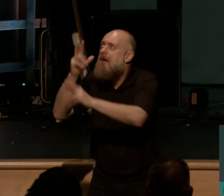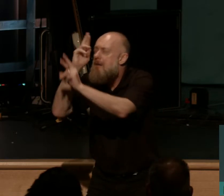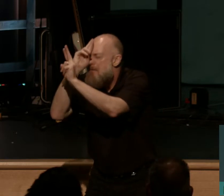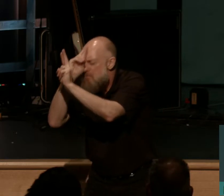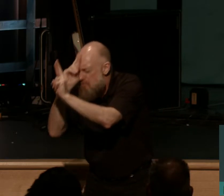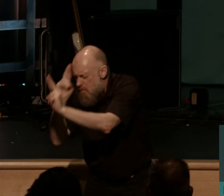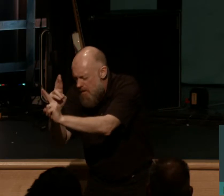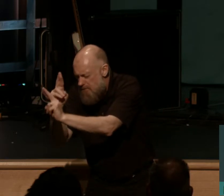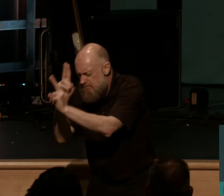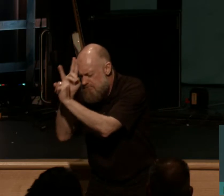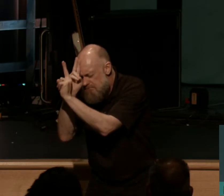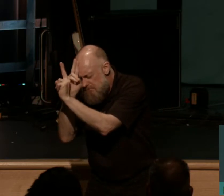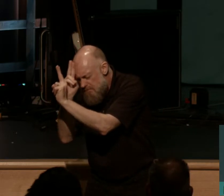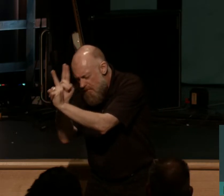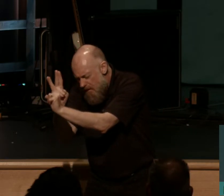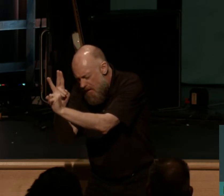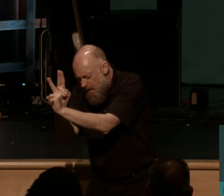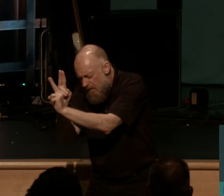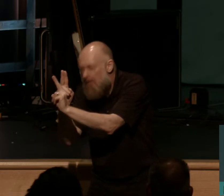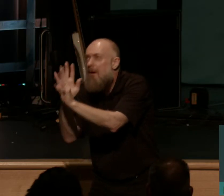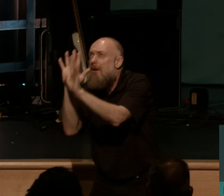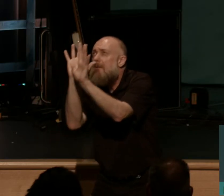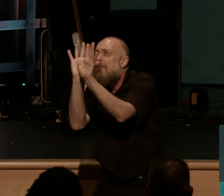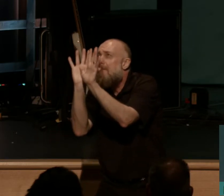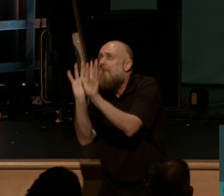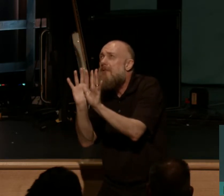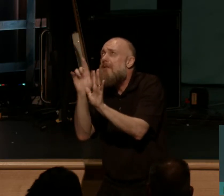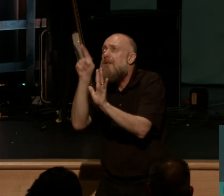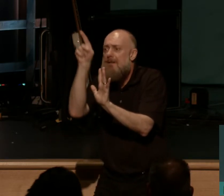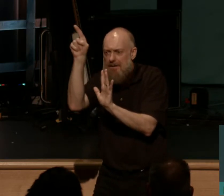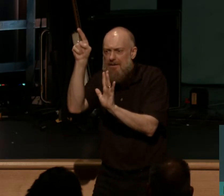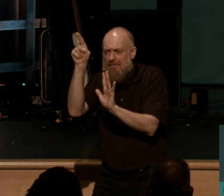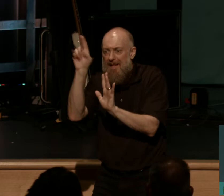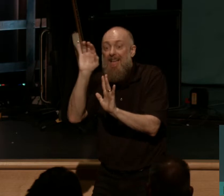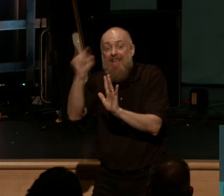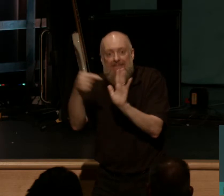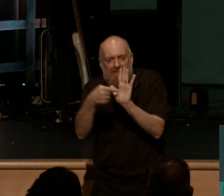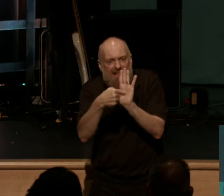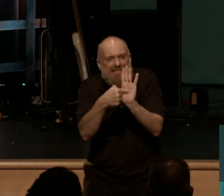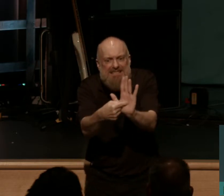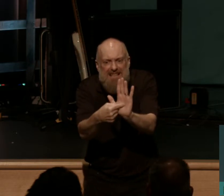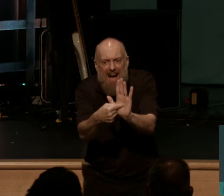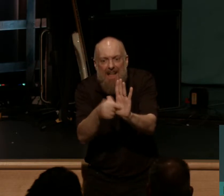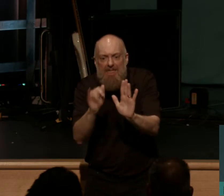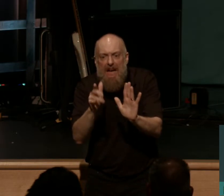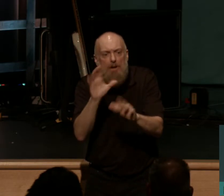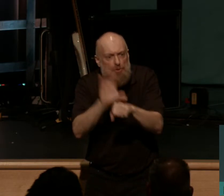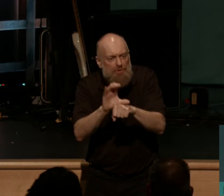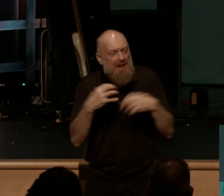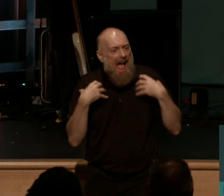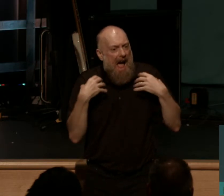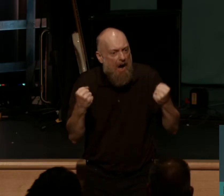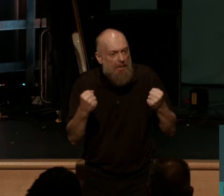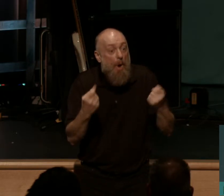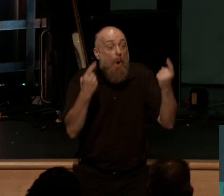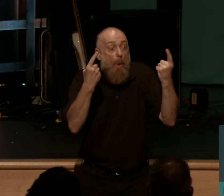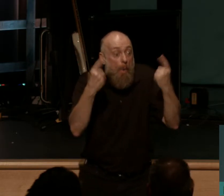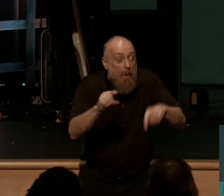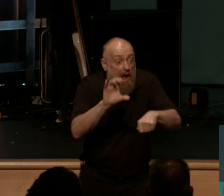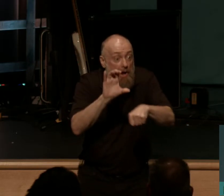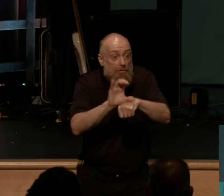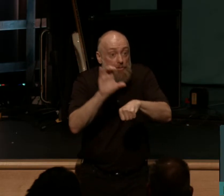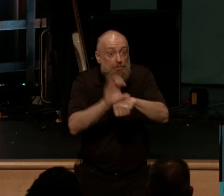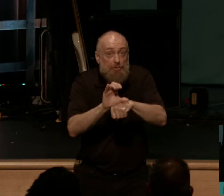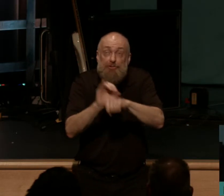honor, the wholesome fear of God. One of the great signs that a church is healthy is the church contains